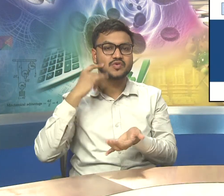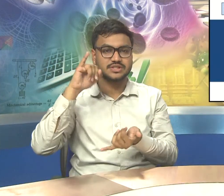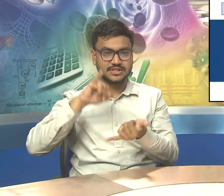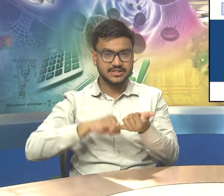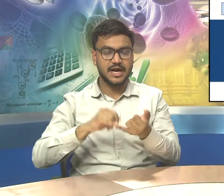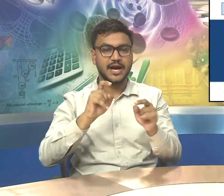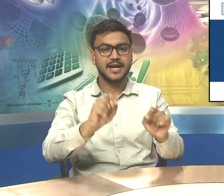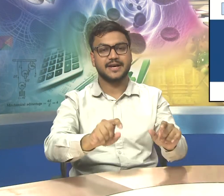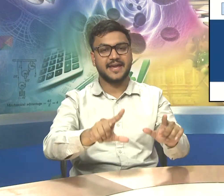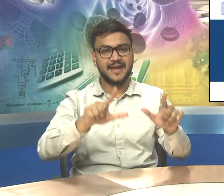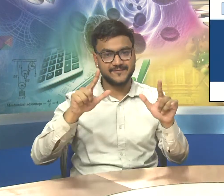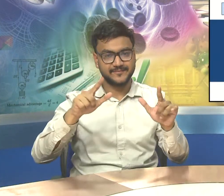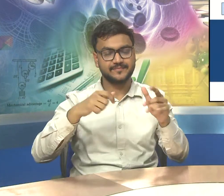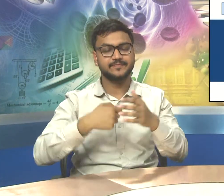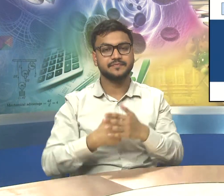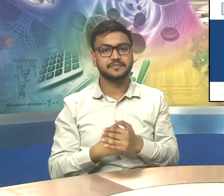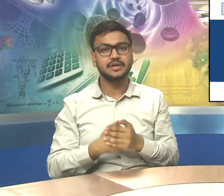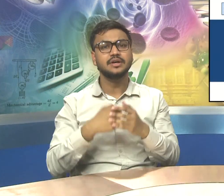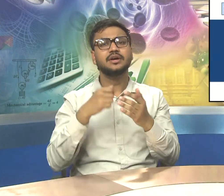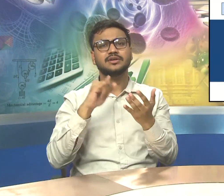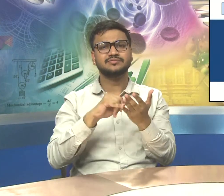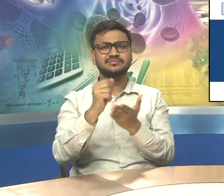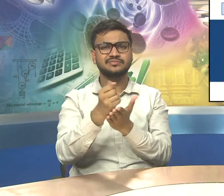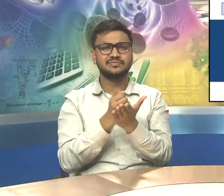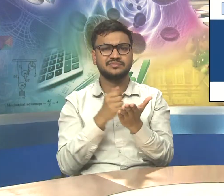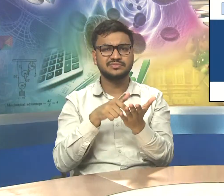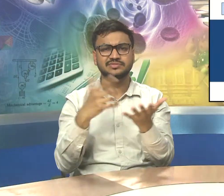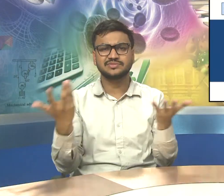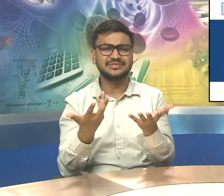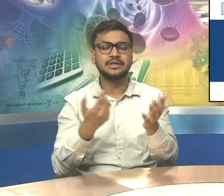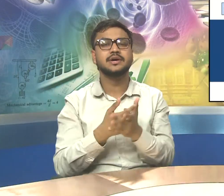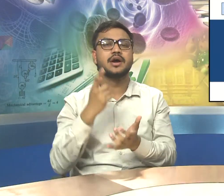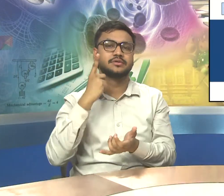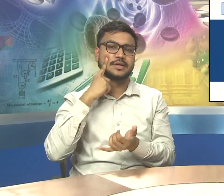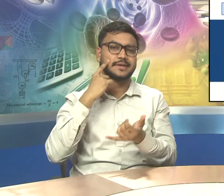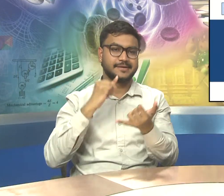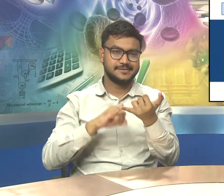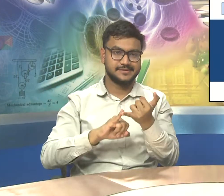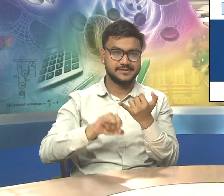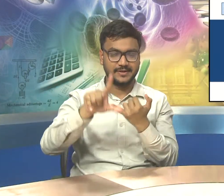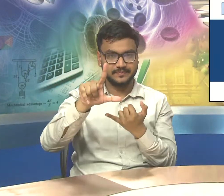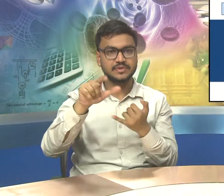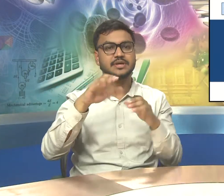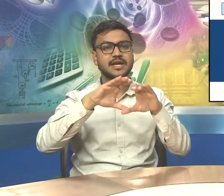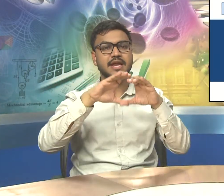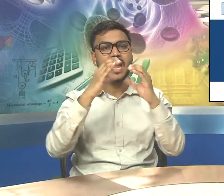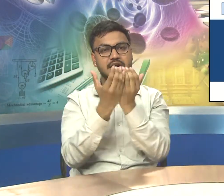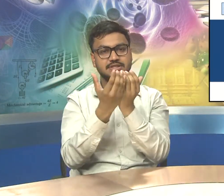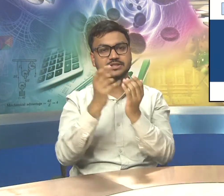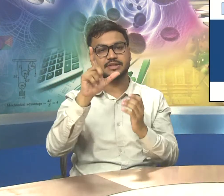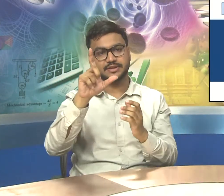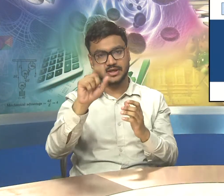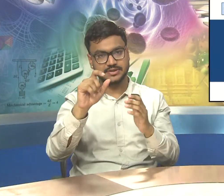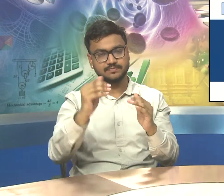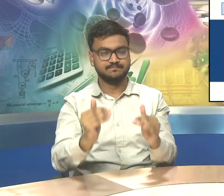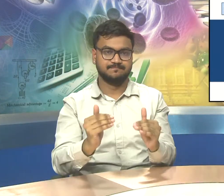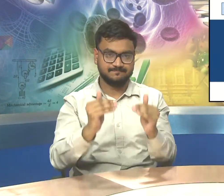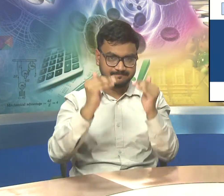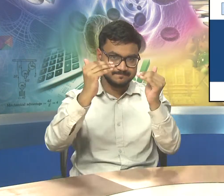Welcome to NIOS live classes. Subject: Indian Sign Language, Secondary